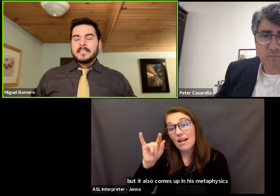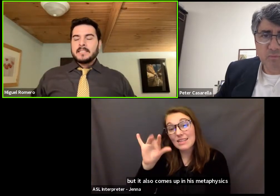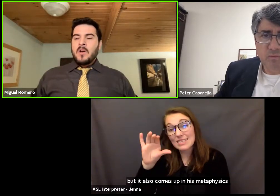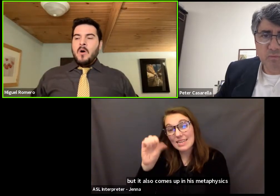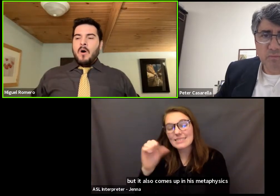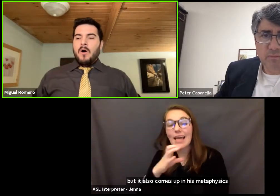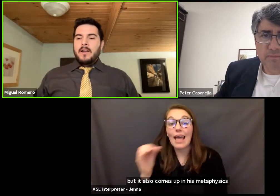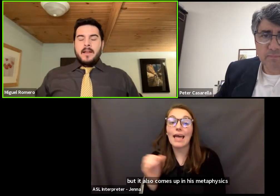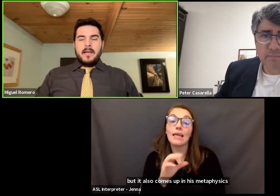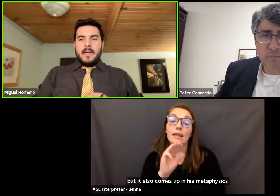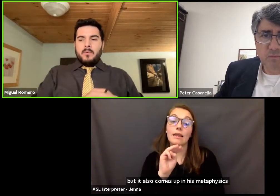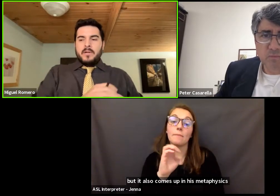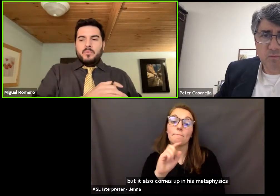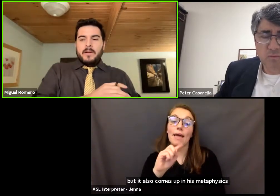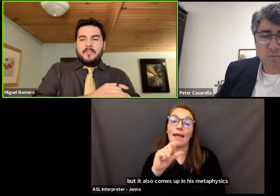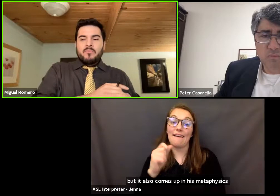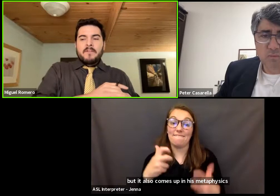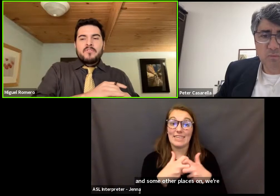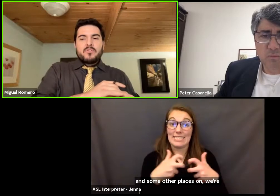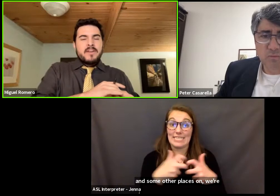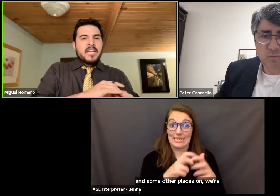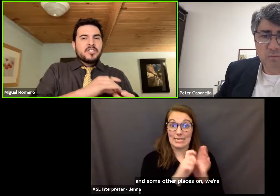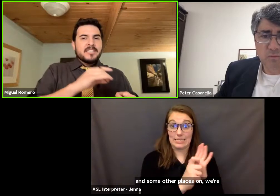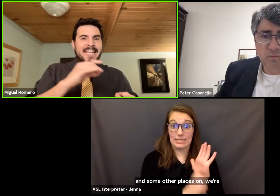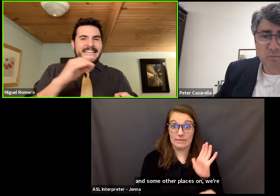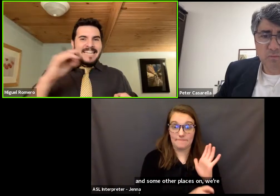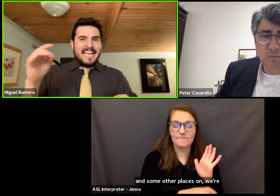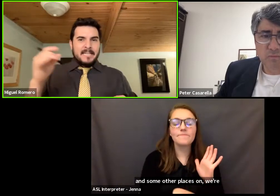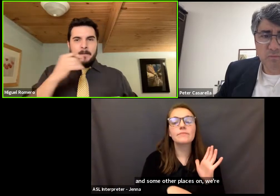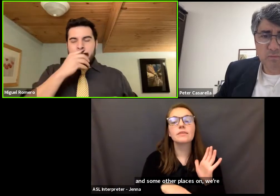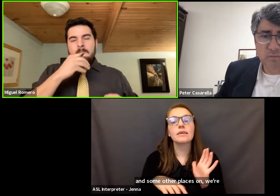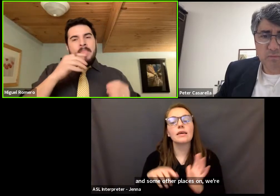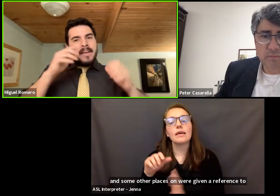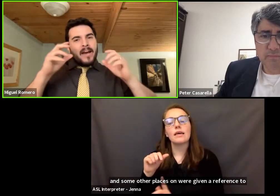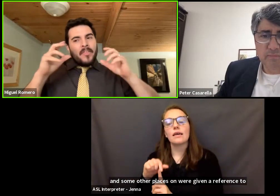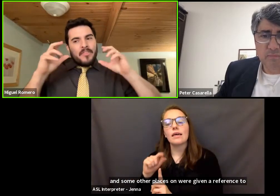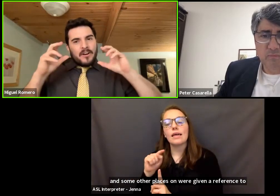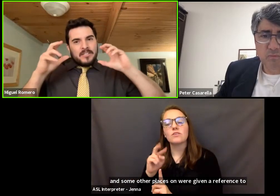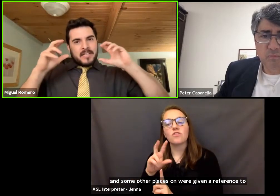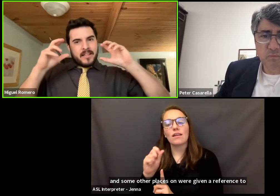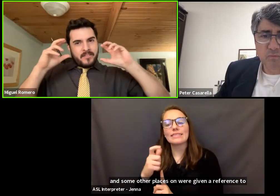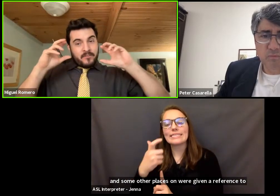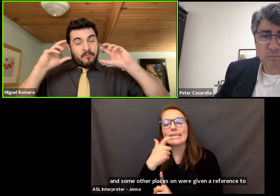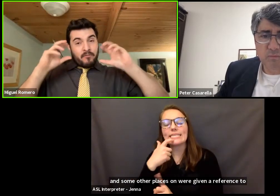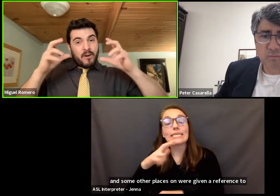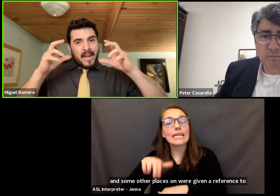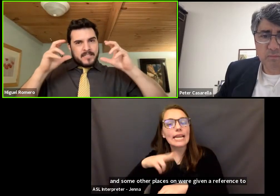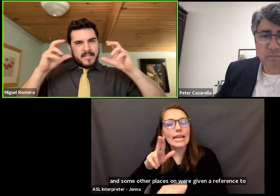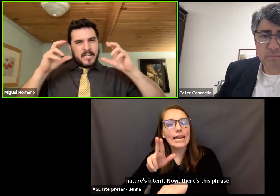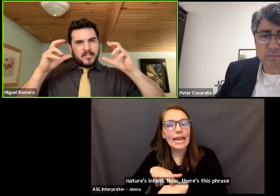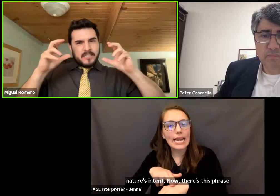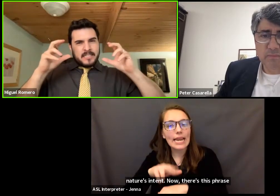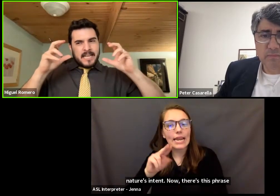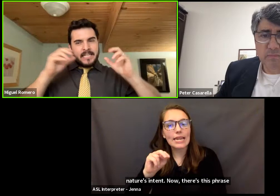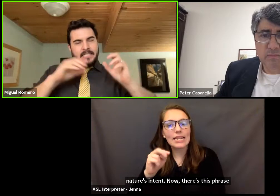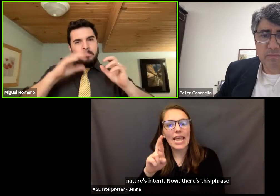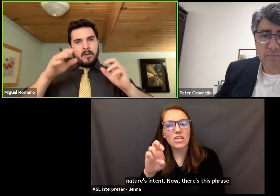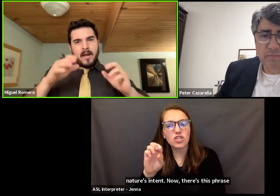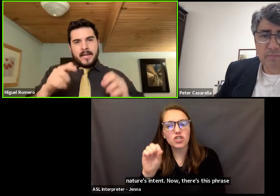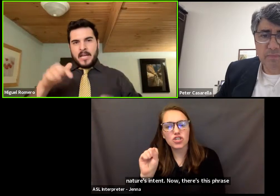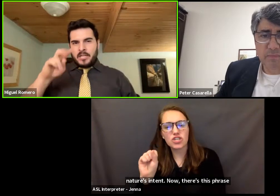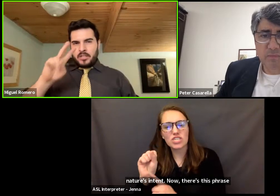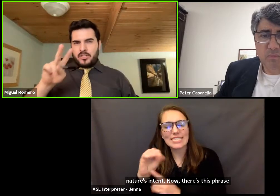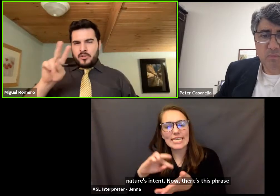other places on where it gives a reference to nature's intent. Now, there's this phrase, nature's intent,